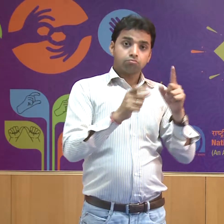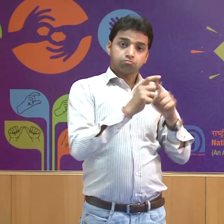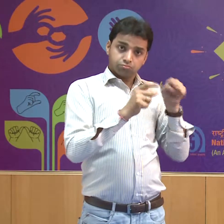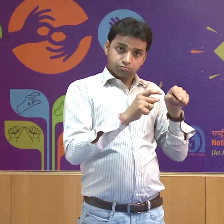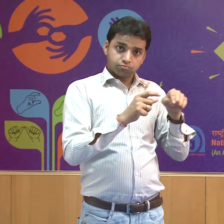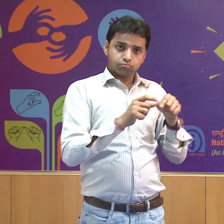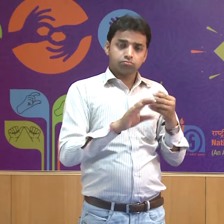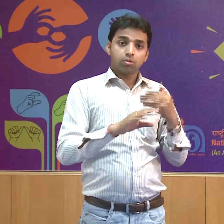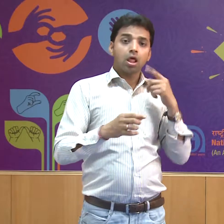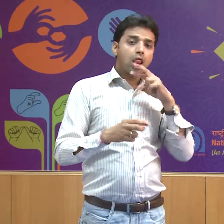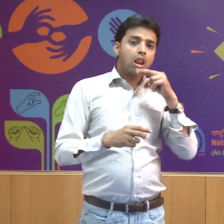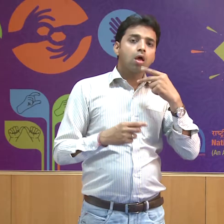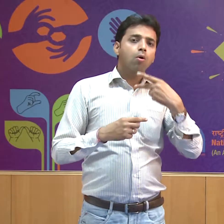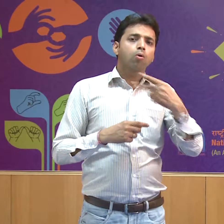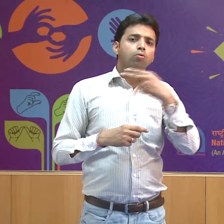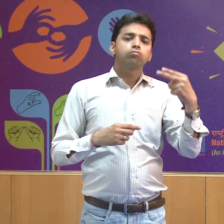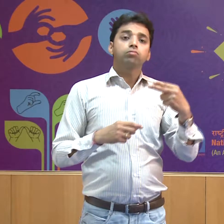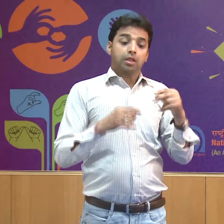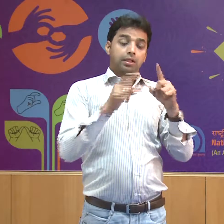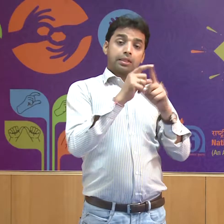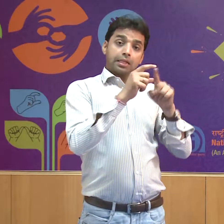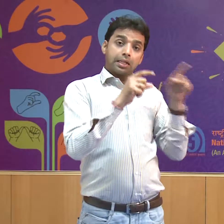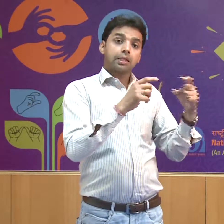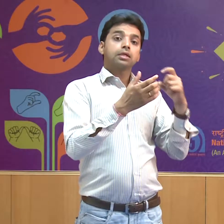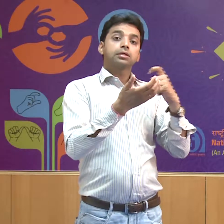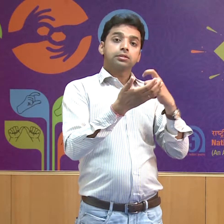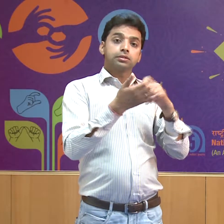we call it as Delhi Sultanate.